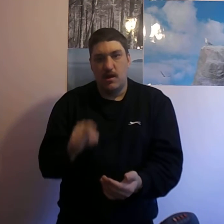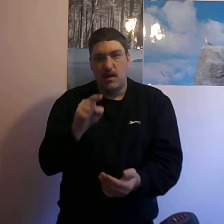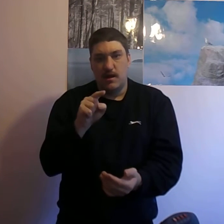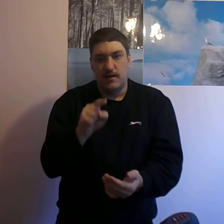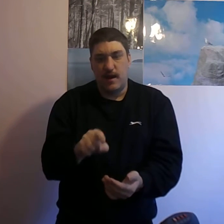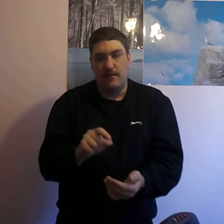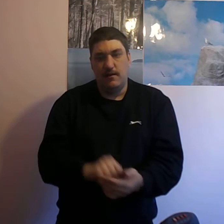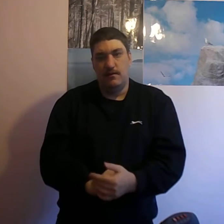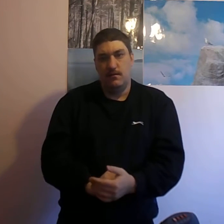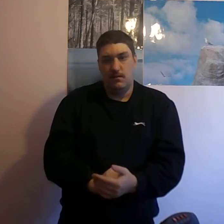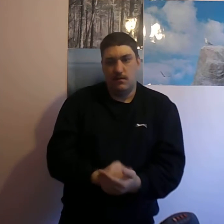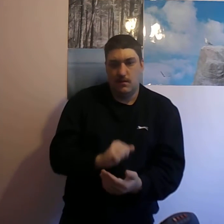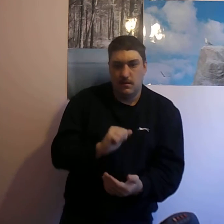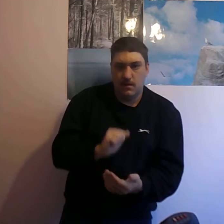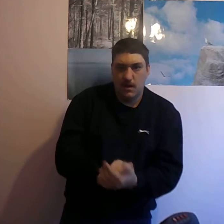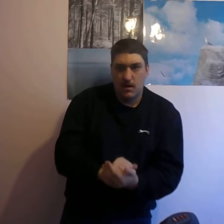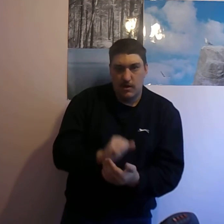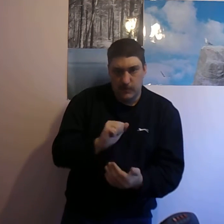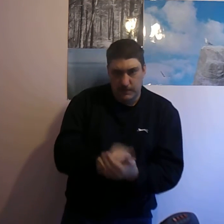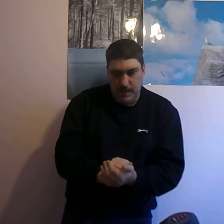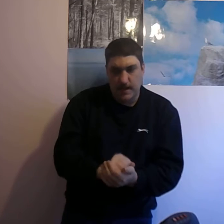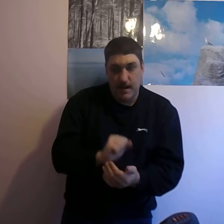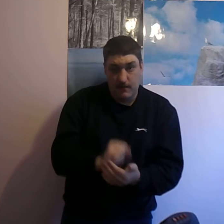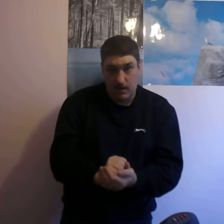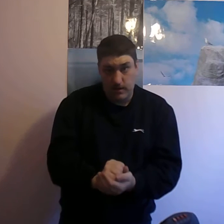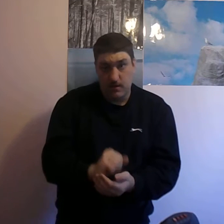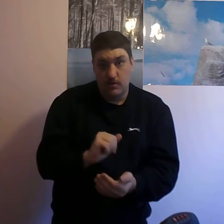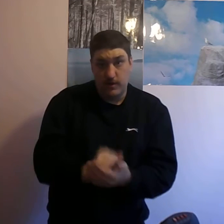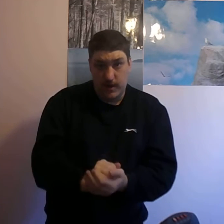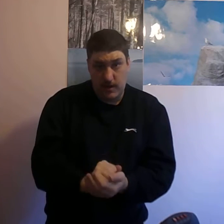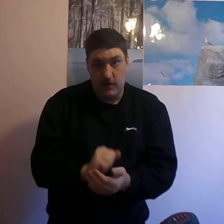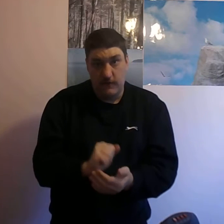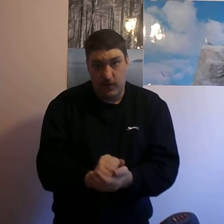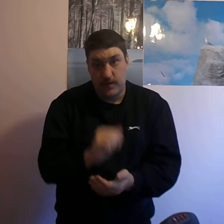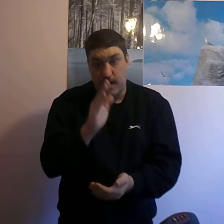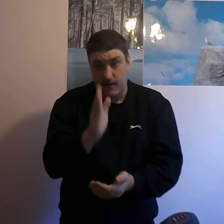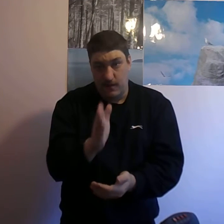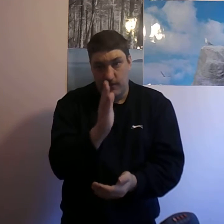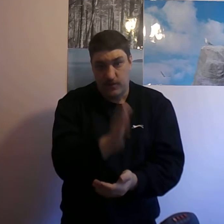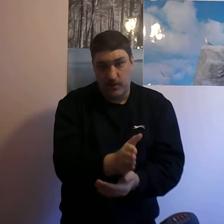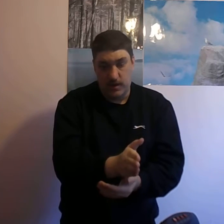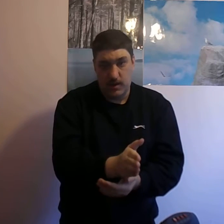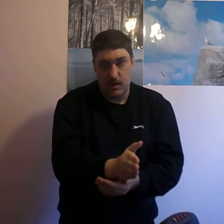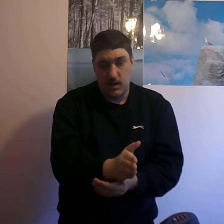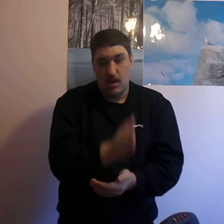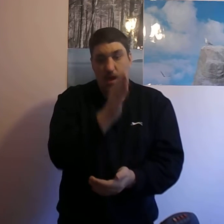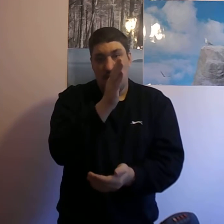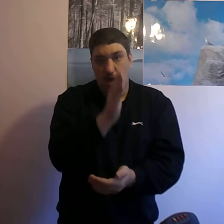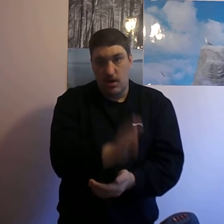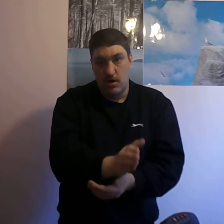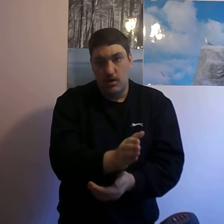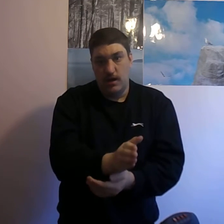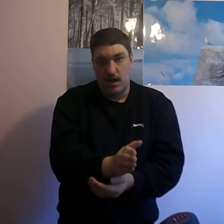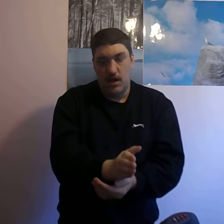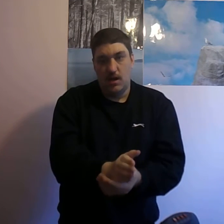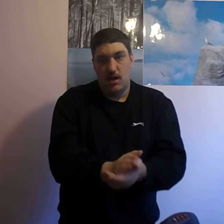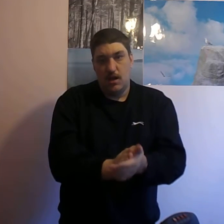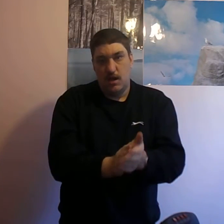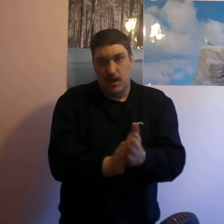is Carolyn. You meet Carolyn, or you hear her voice, Carolyn's voice, earlier in